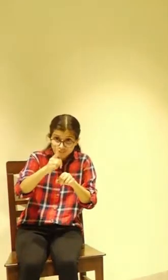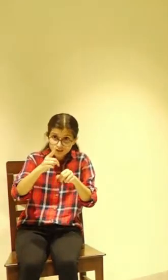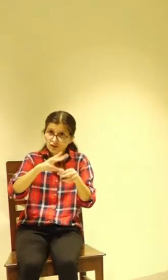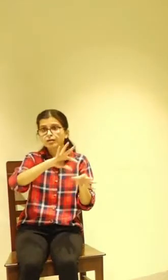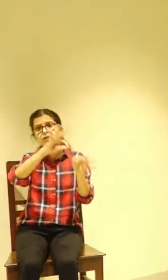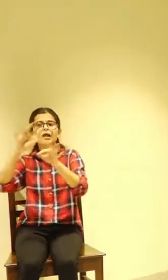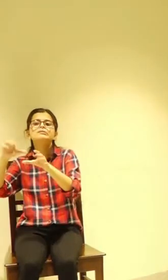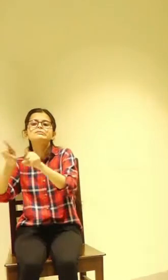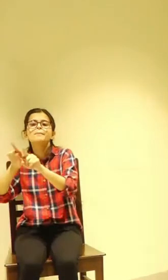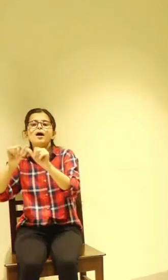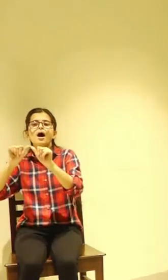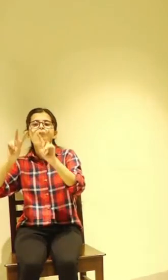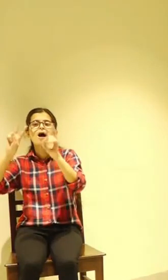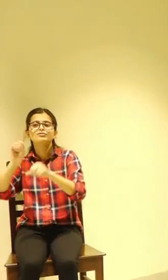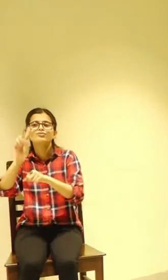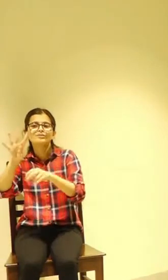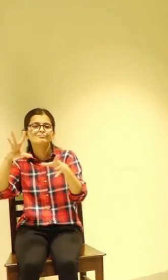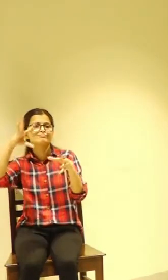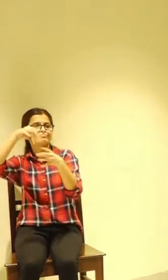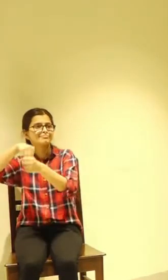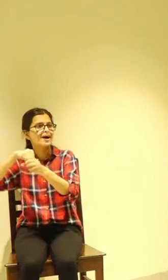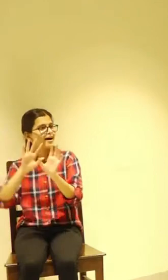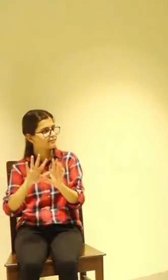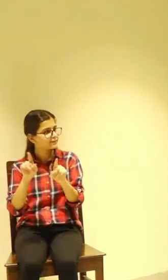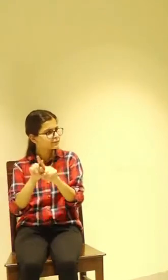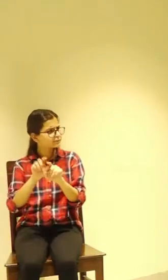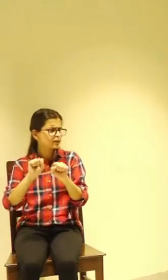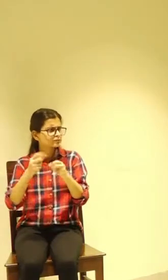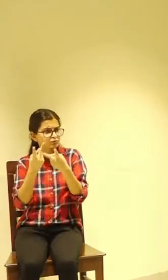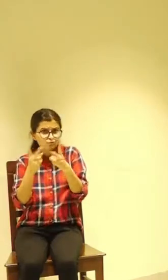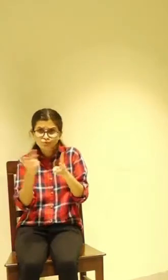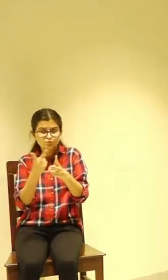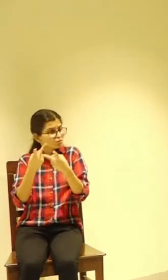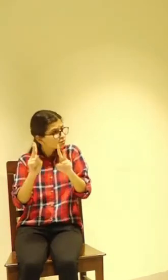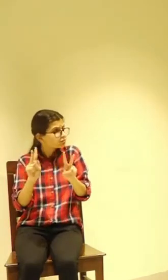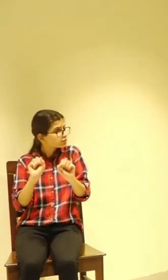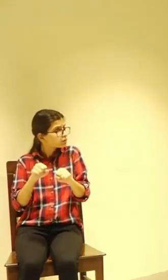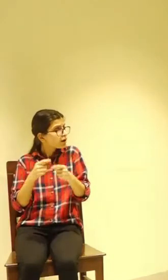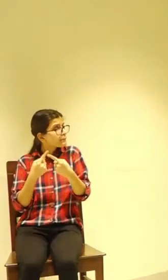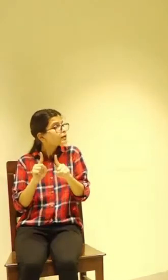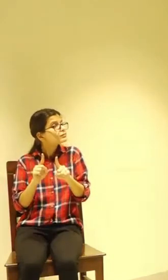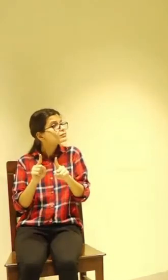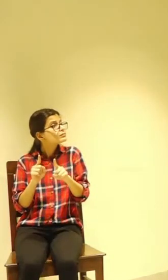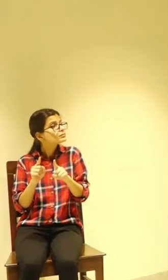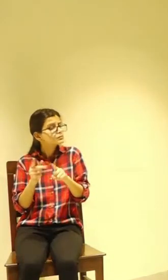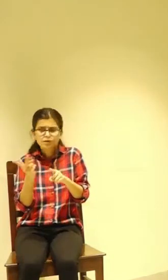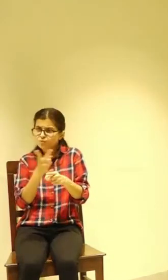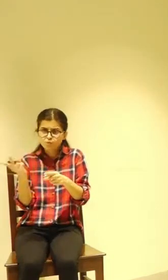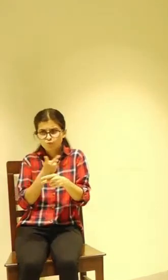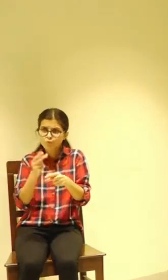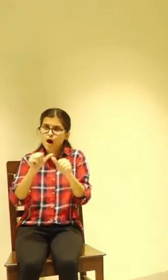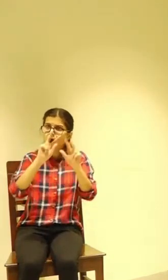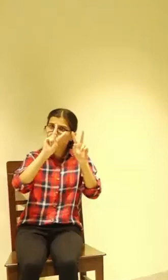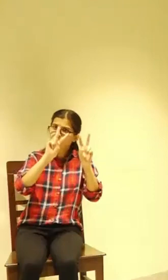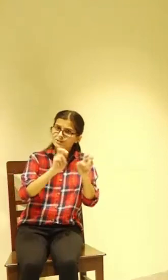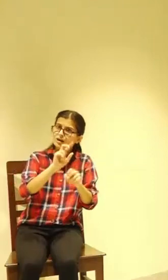then life and personal liberty. Yeah. But this story of separating the two of them has also resulted not just from the fact that they were separated and kept